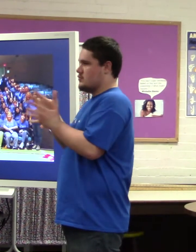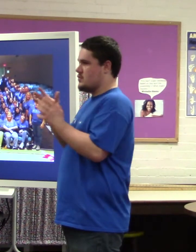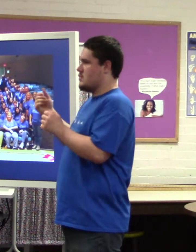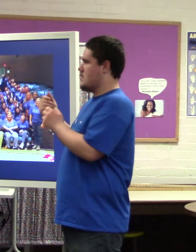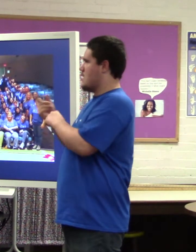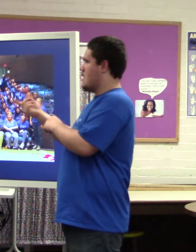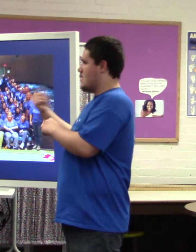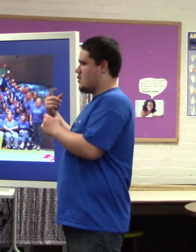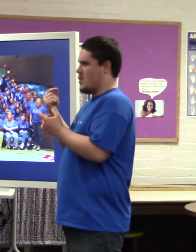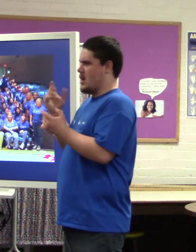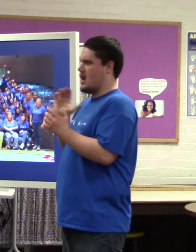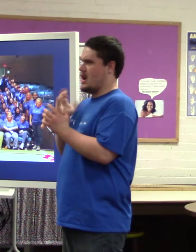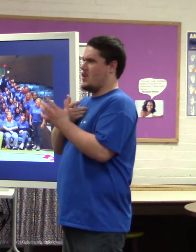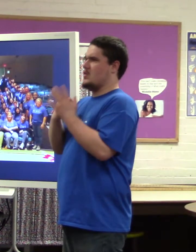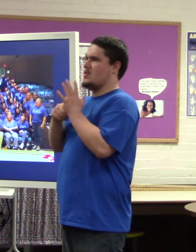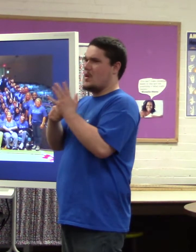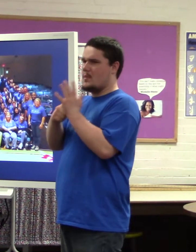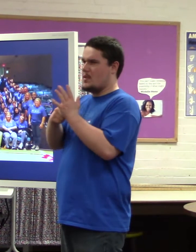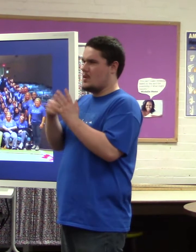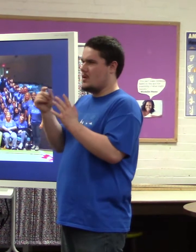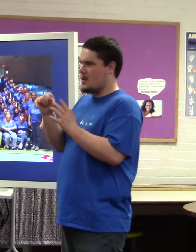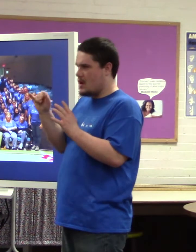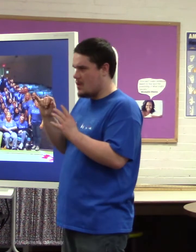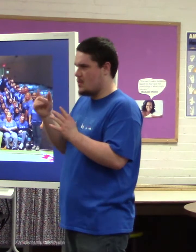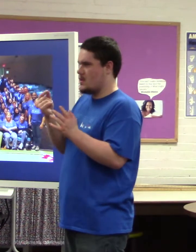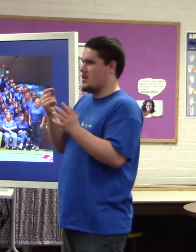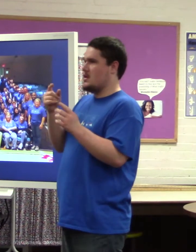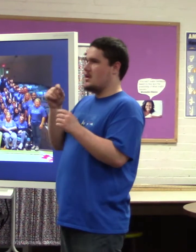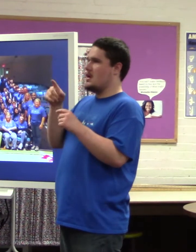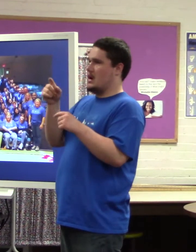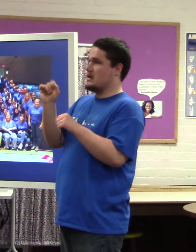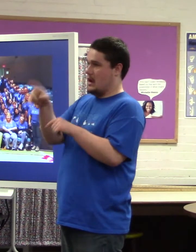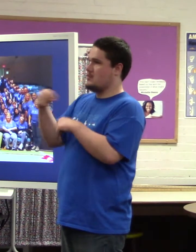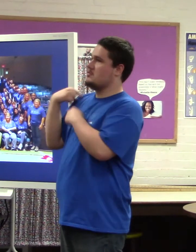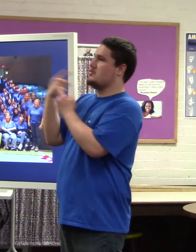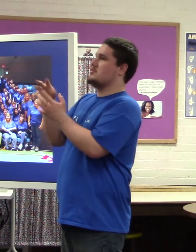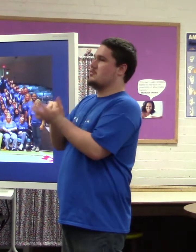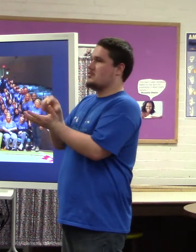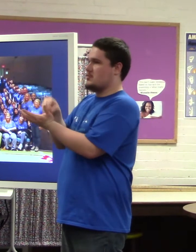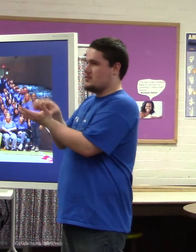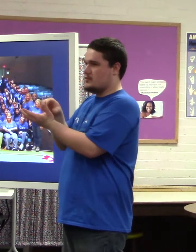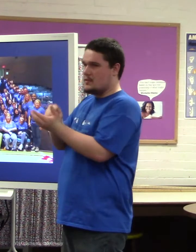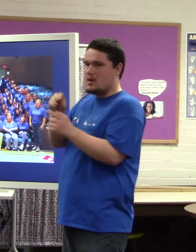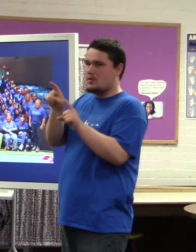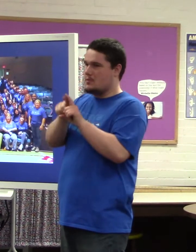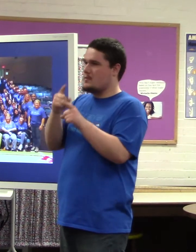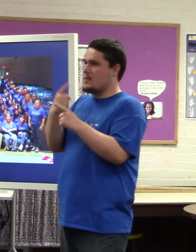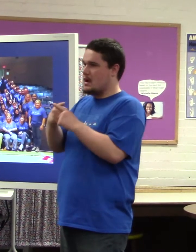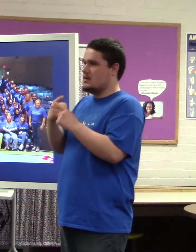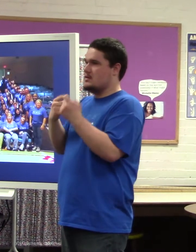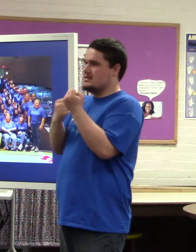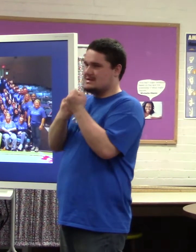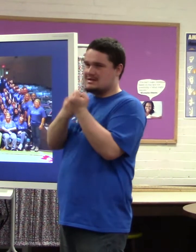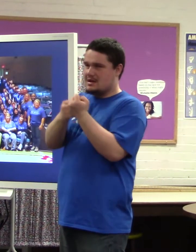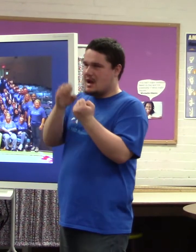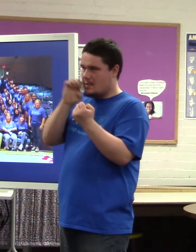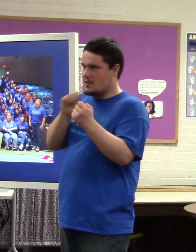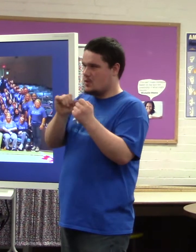once this conference was over or whatnot, you can use us as sort of a role model, because we've been learning and you will be